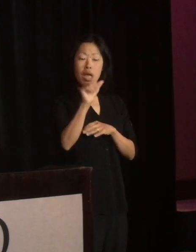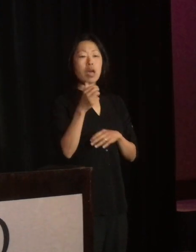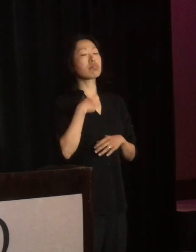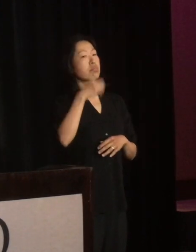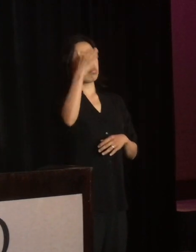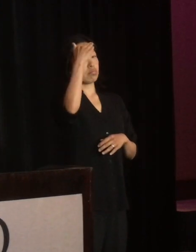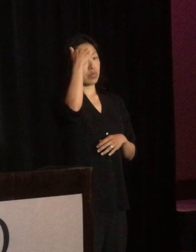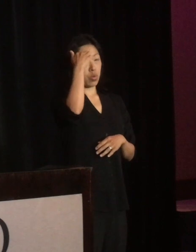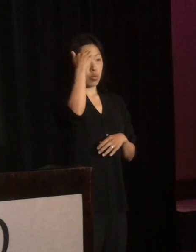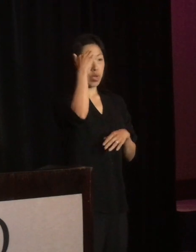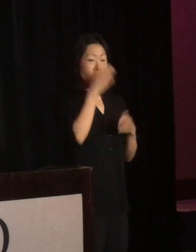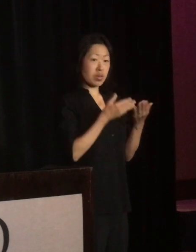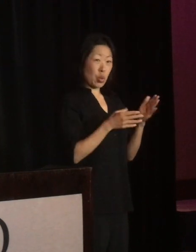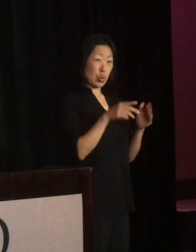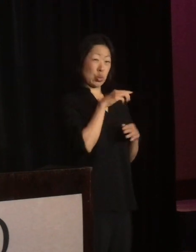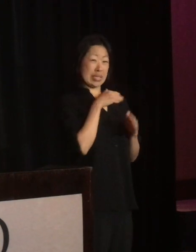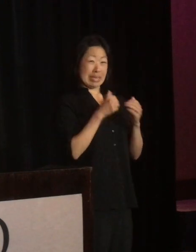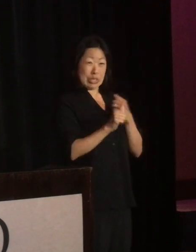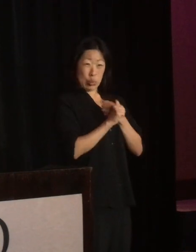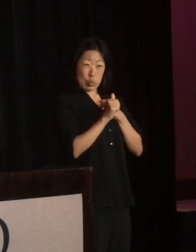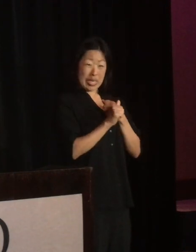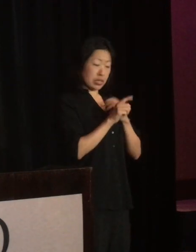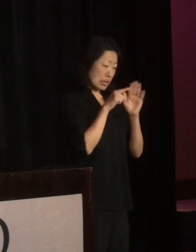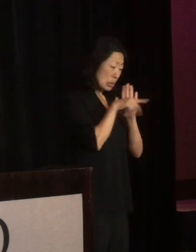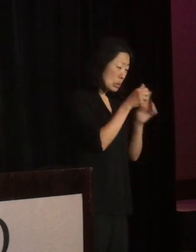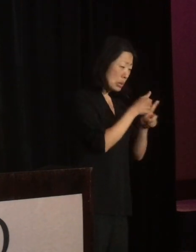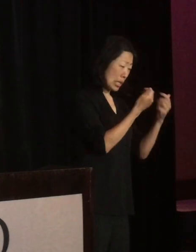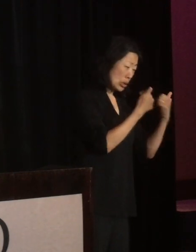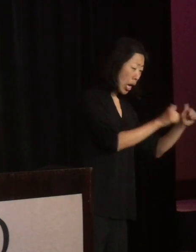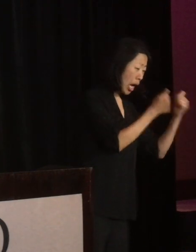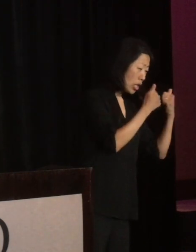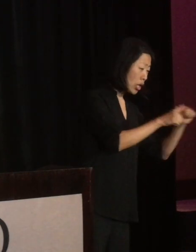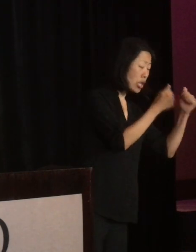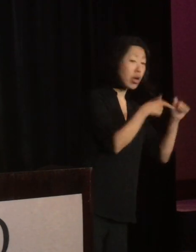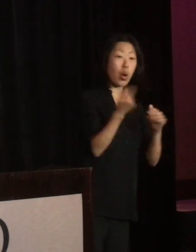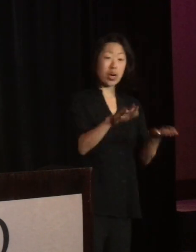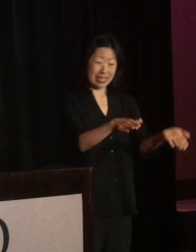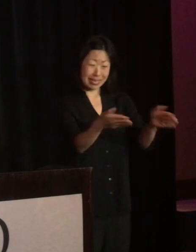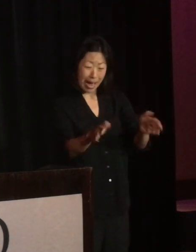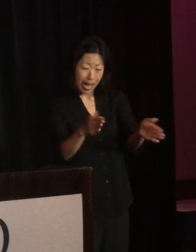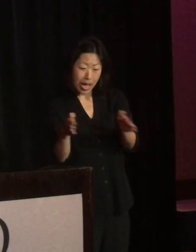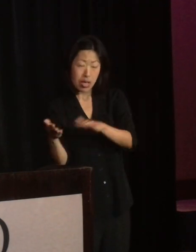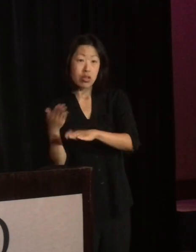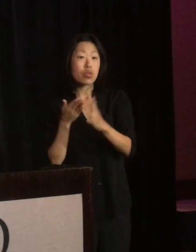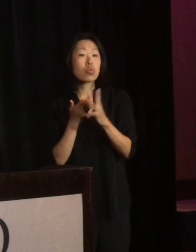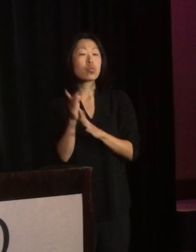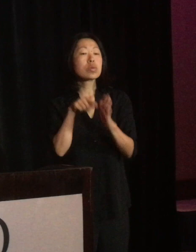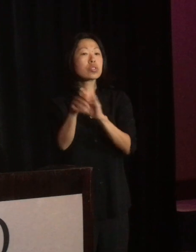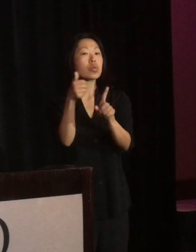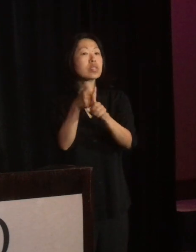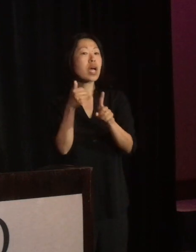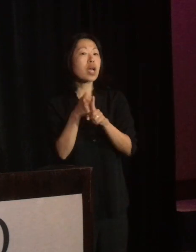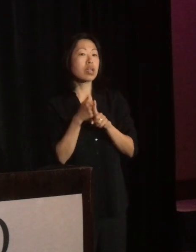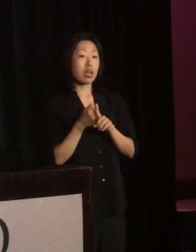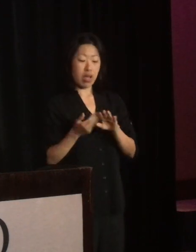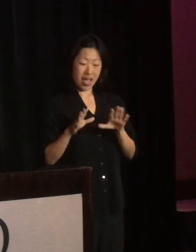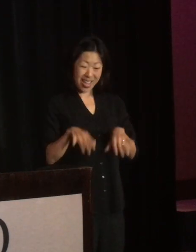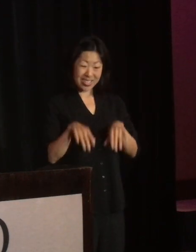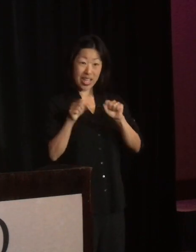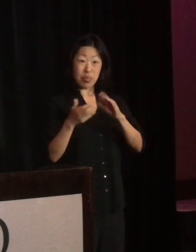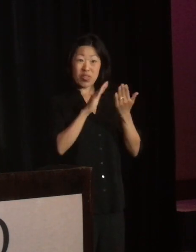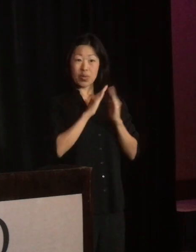of suicide attempts and also dying by suicide seems to be higher in the adoptee community than in